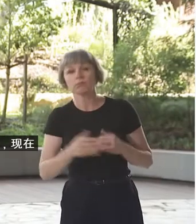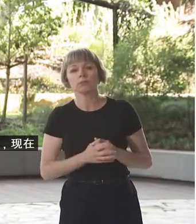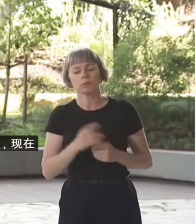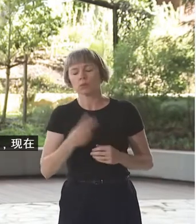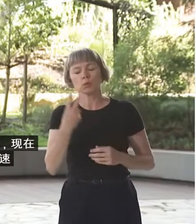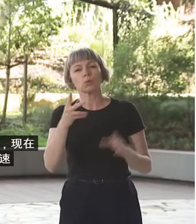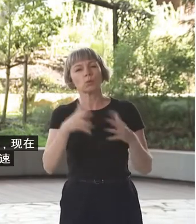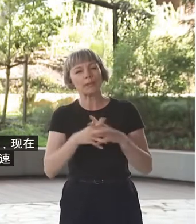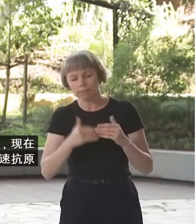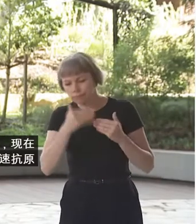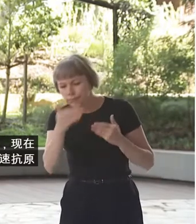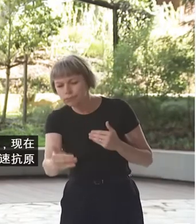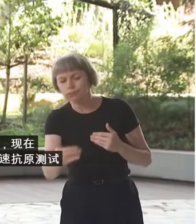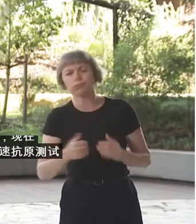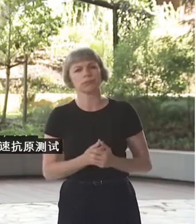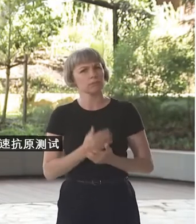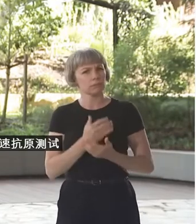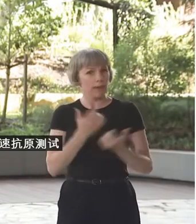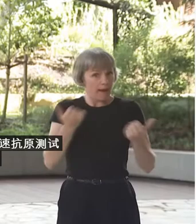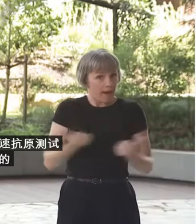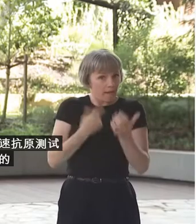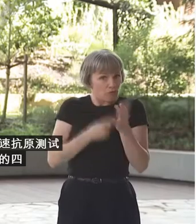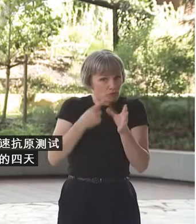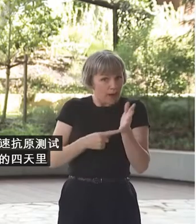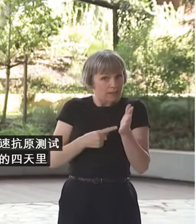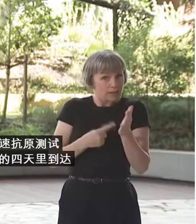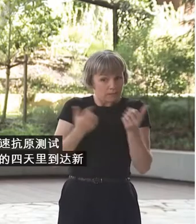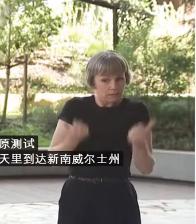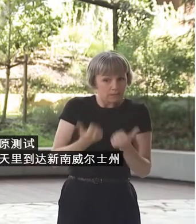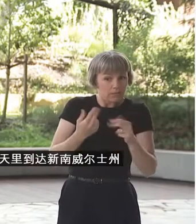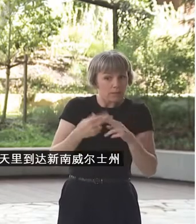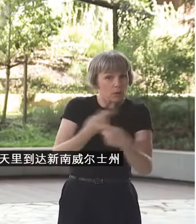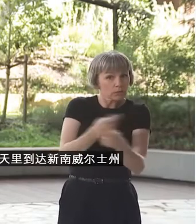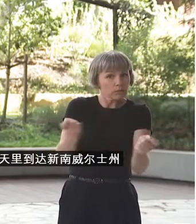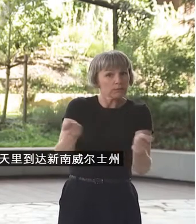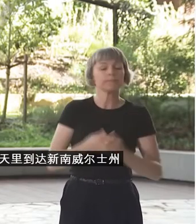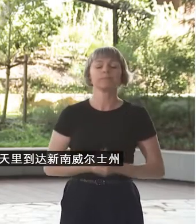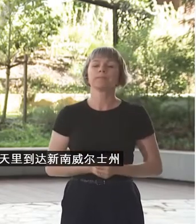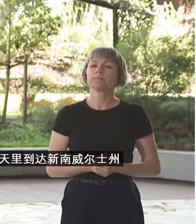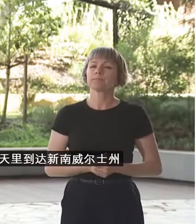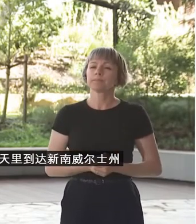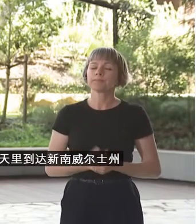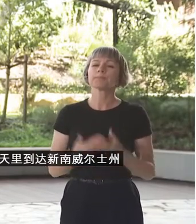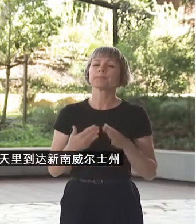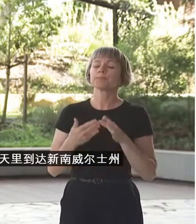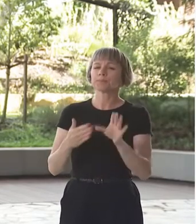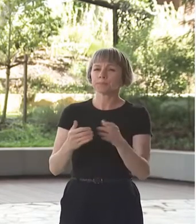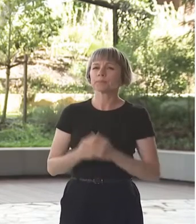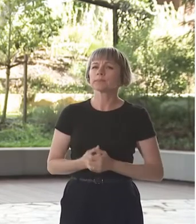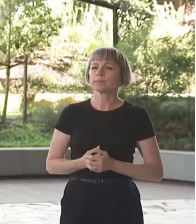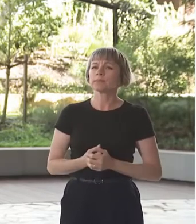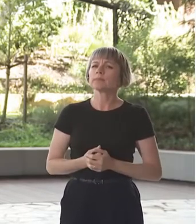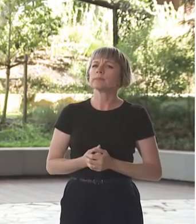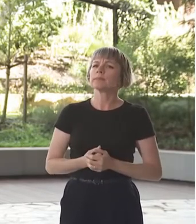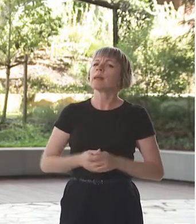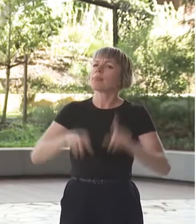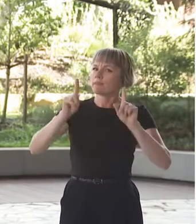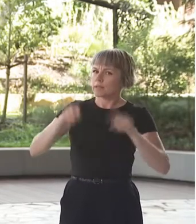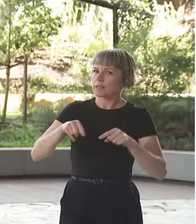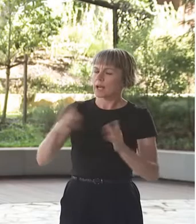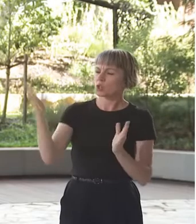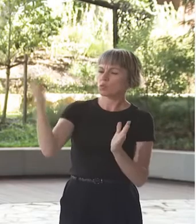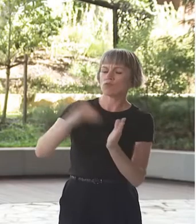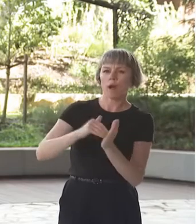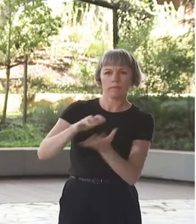of rapid antigen tests that will arrive in New South Wales over 4 days over the course of next week.